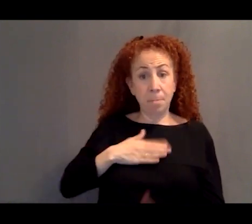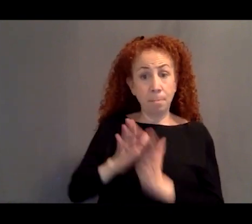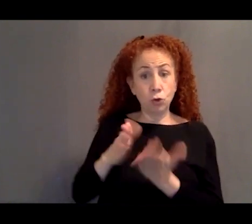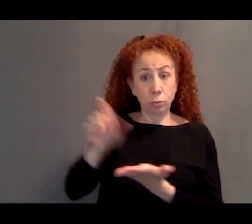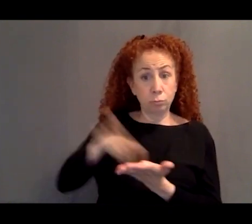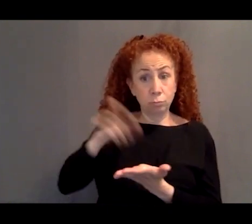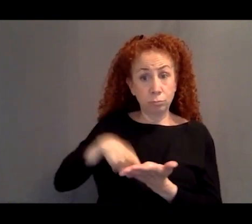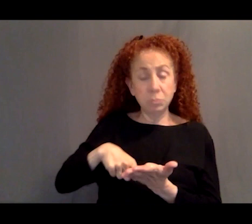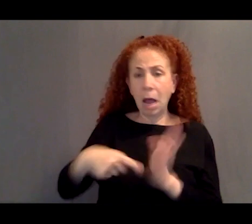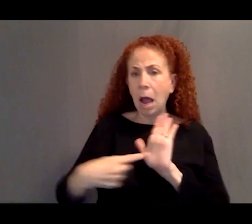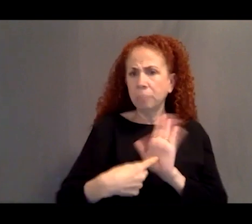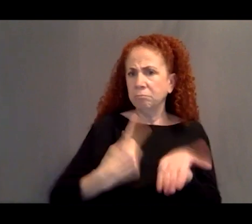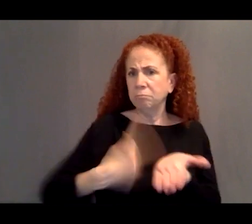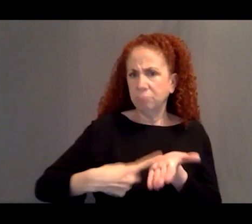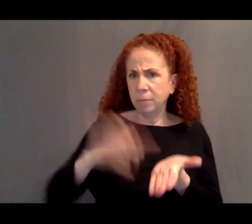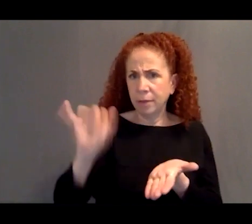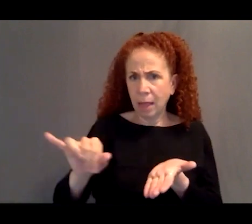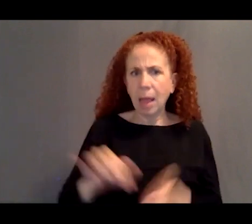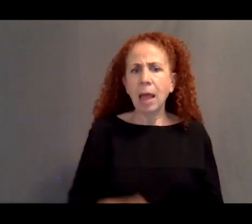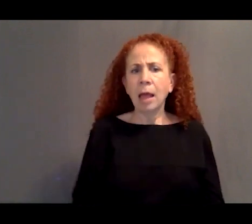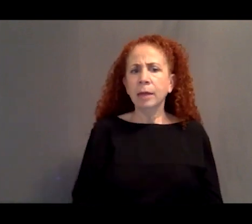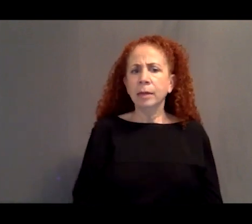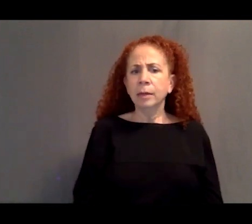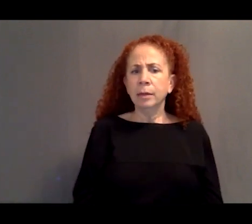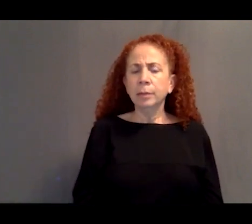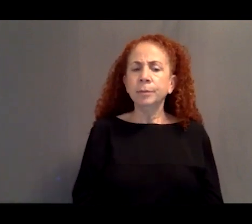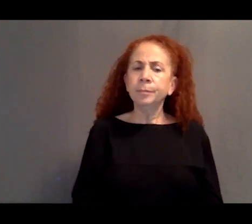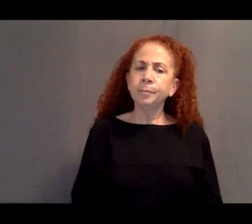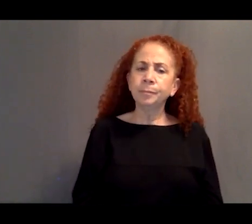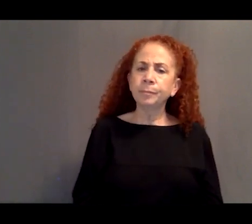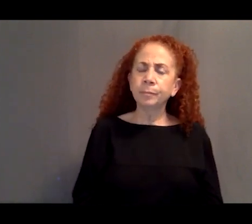write a bit about kind of we think about kind of